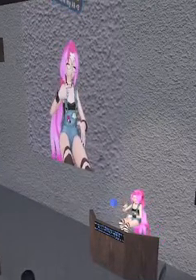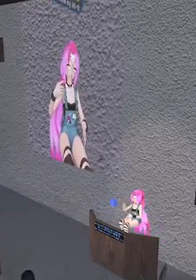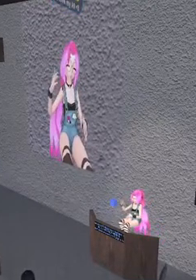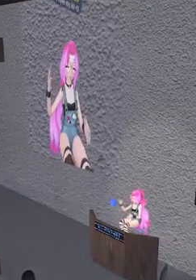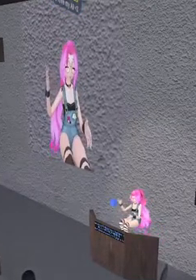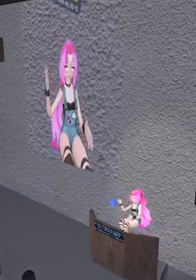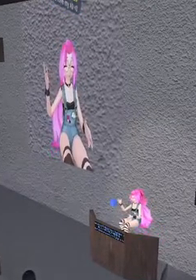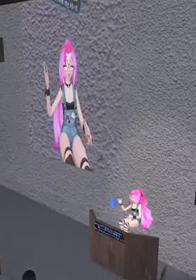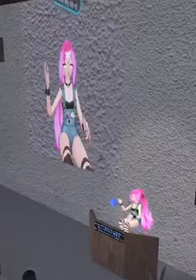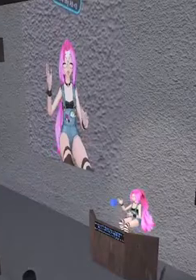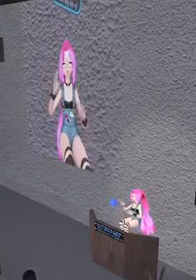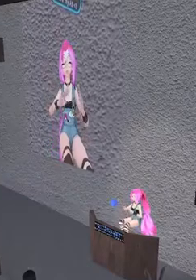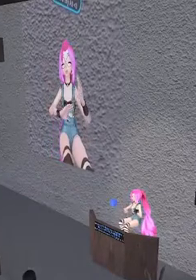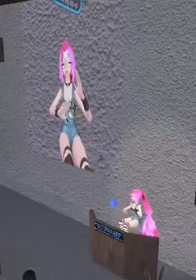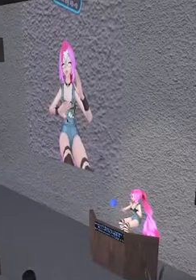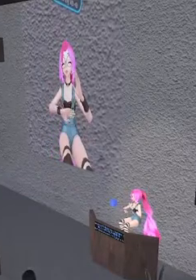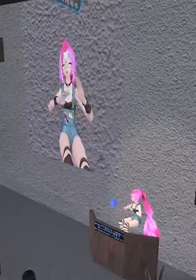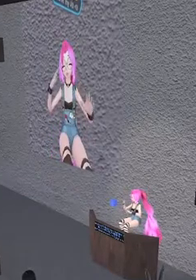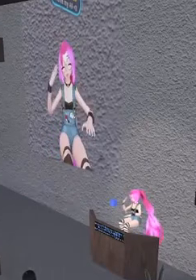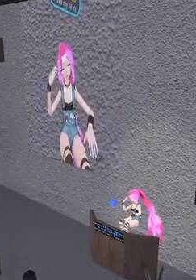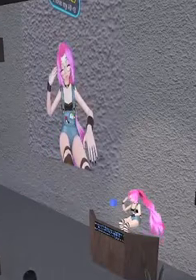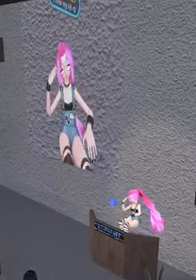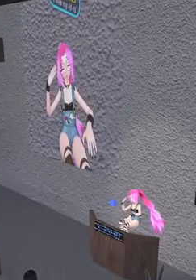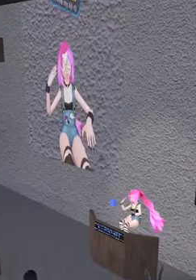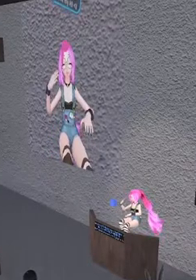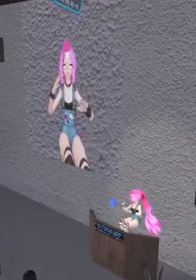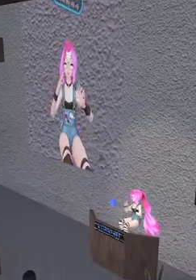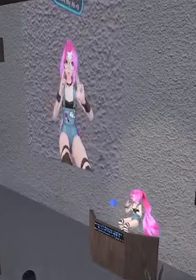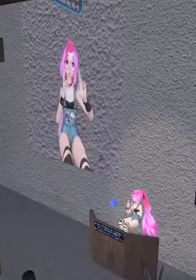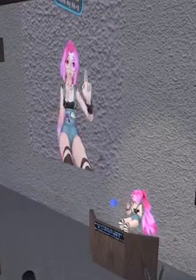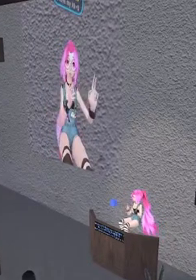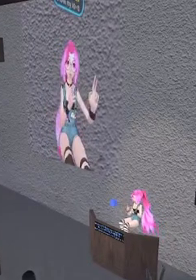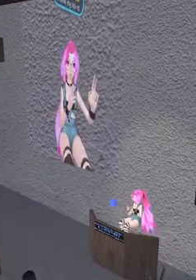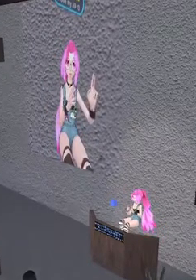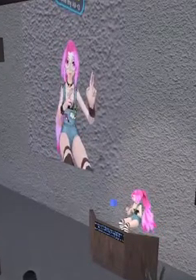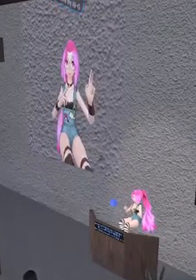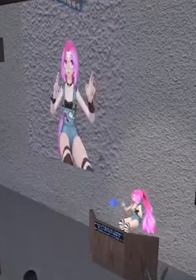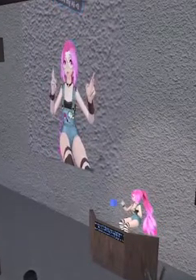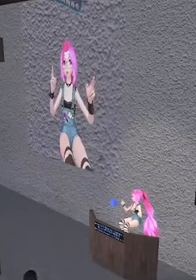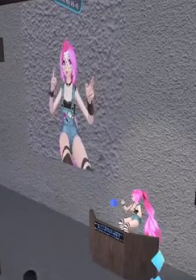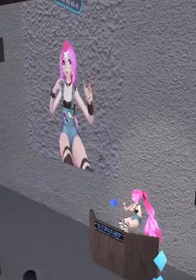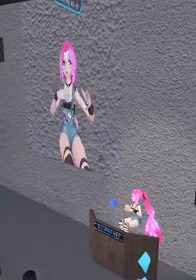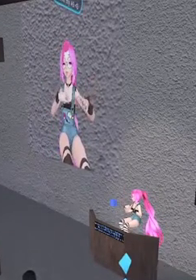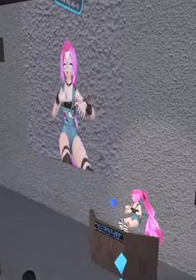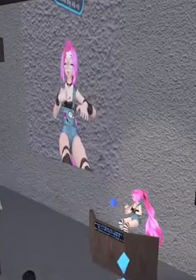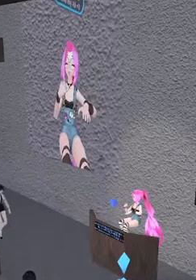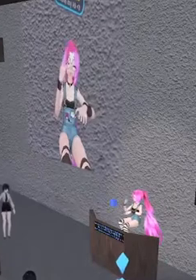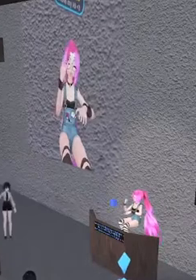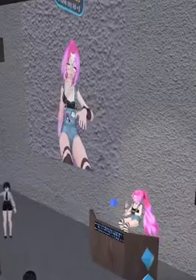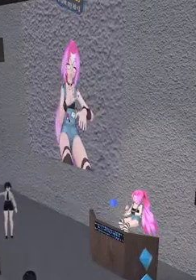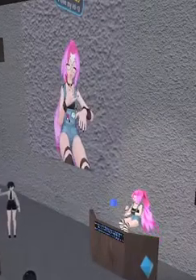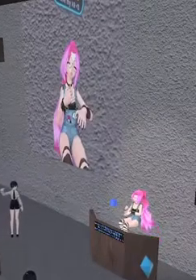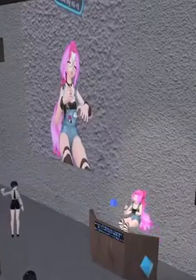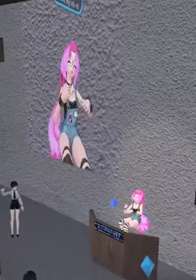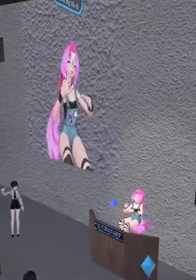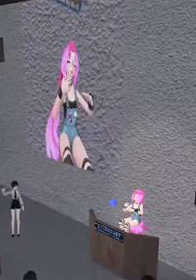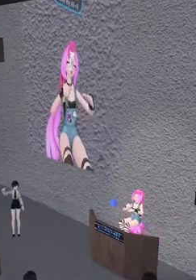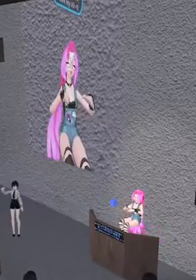today. Basically, all you gotta know is be respectful. So, you know, don't interrupt somebody. I'm